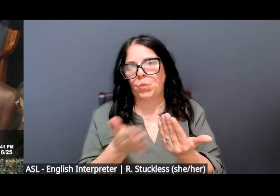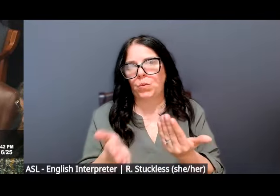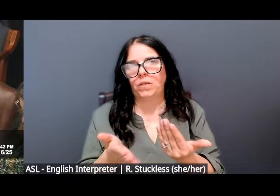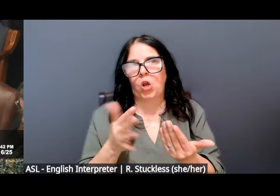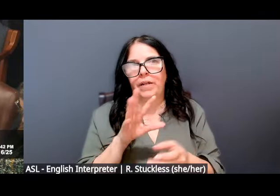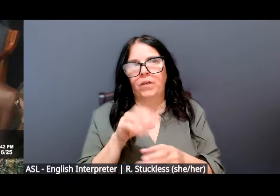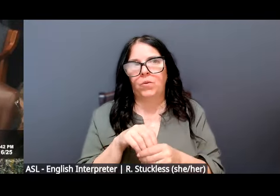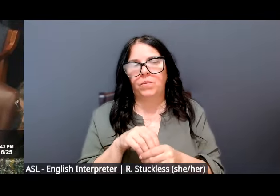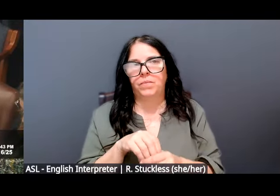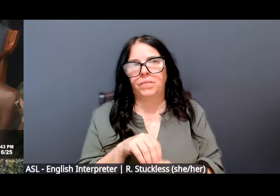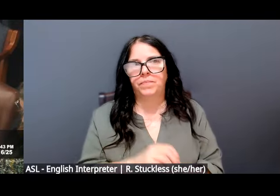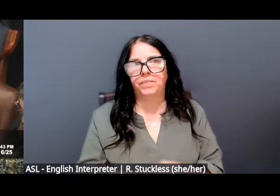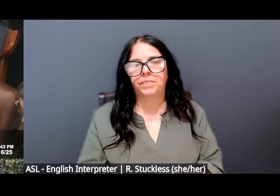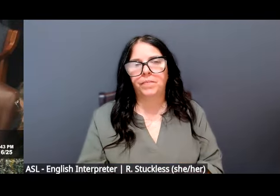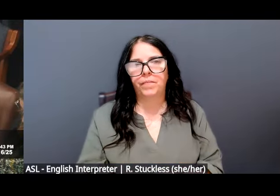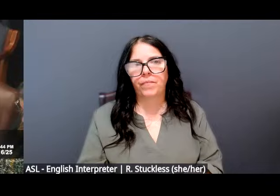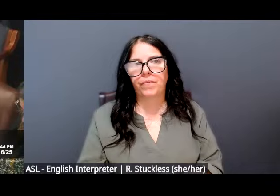in the future.